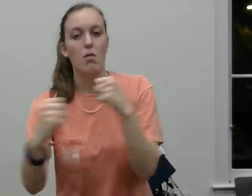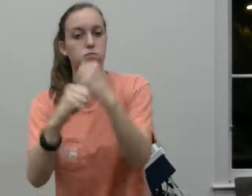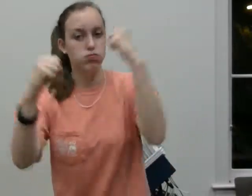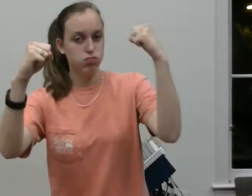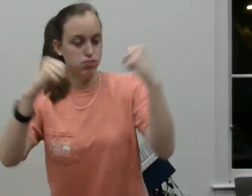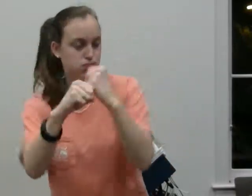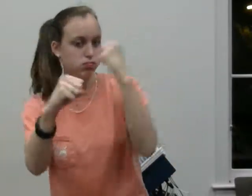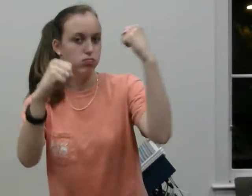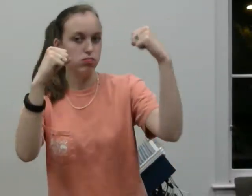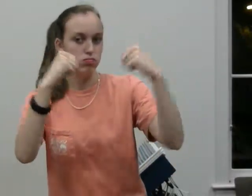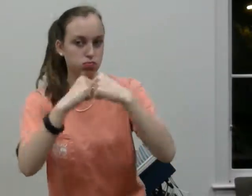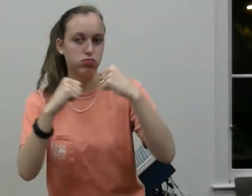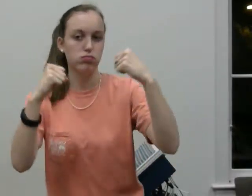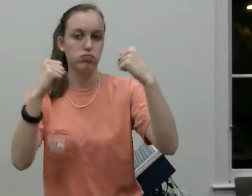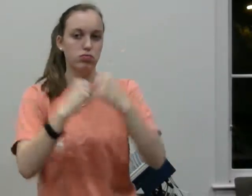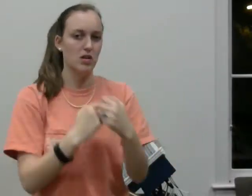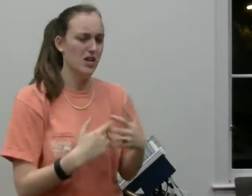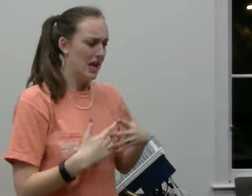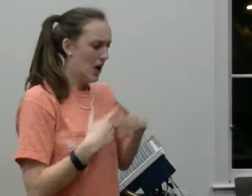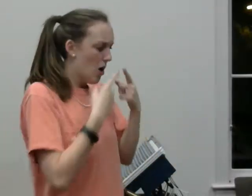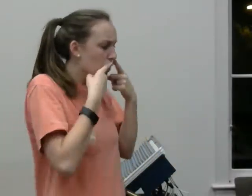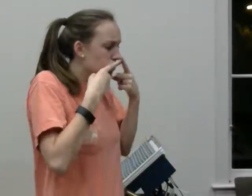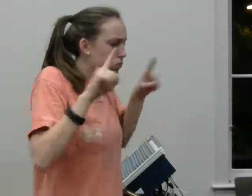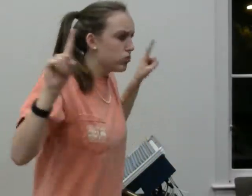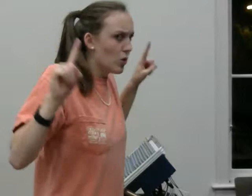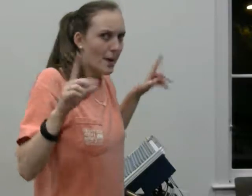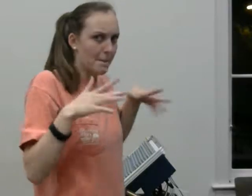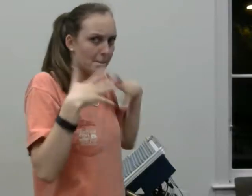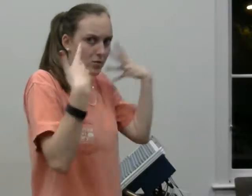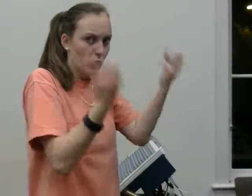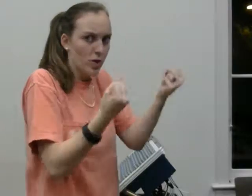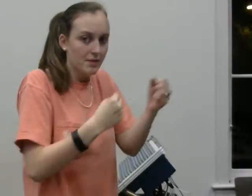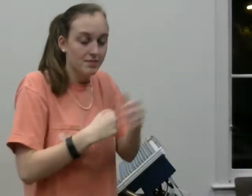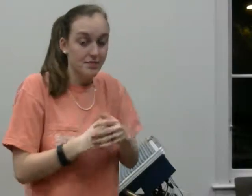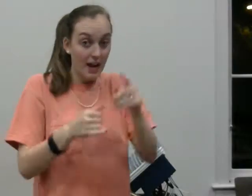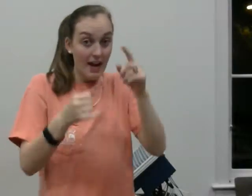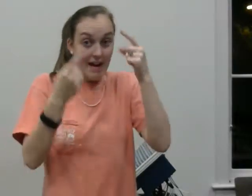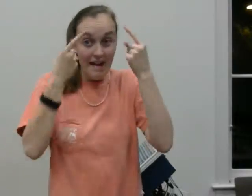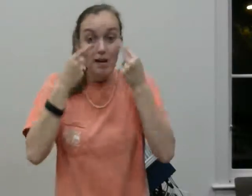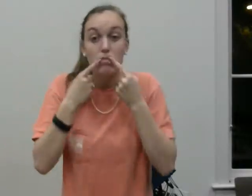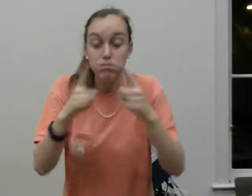challengers. And at last, it was Morris' turn.